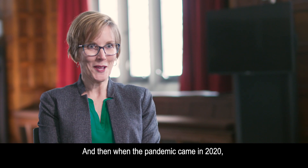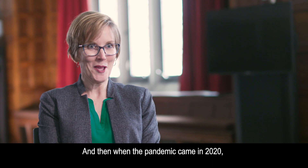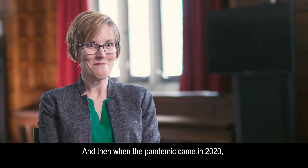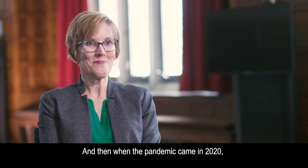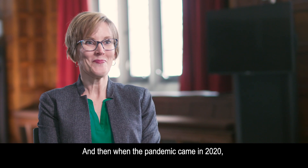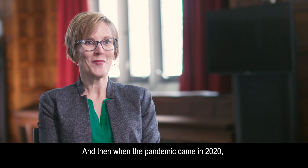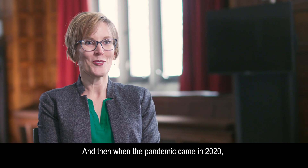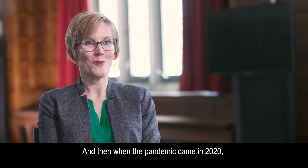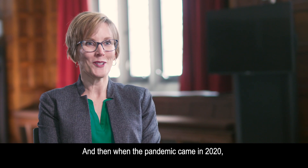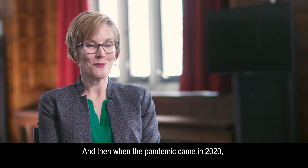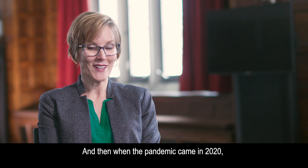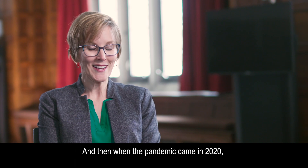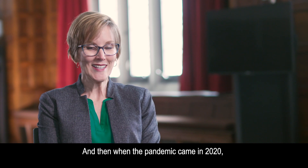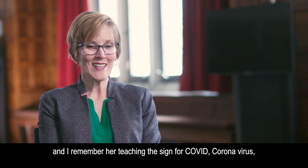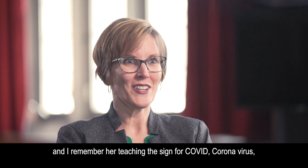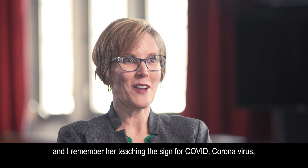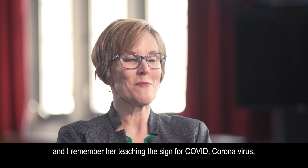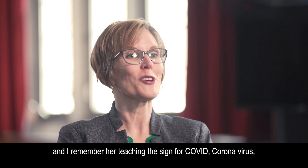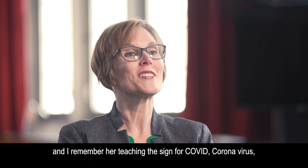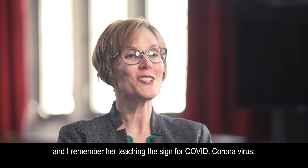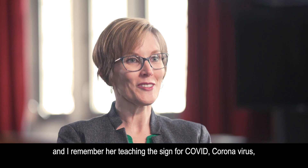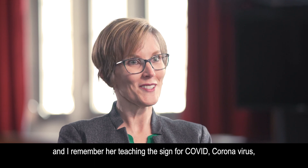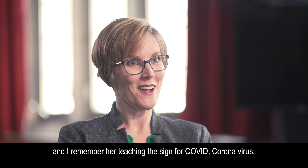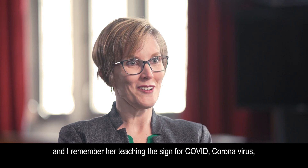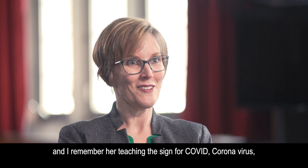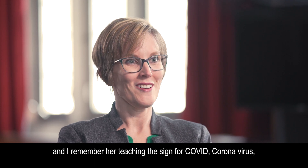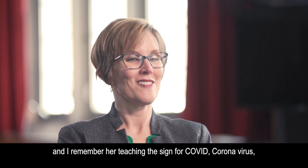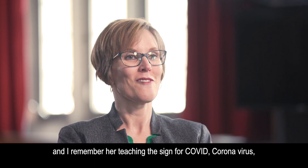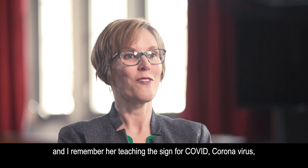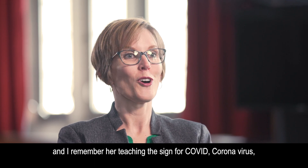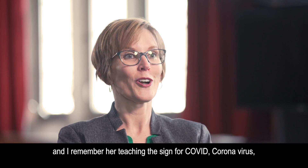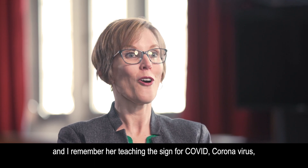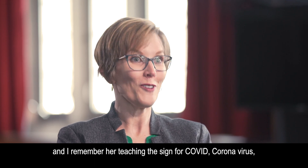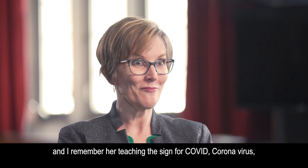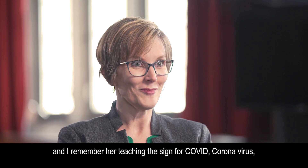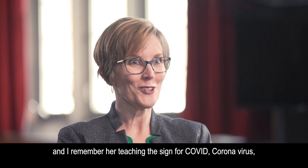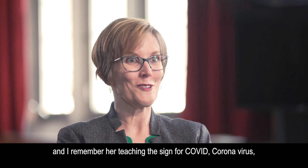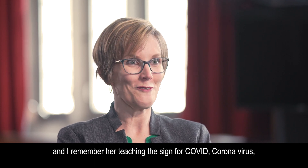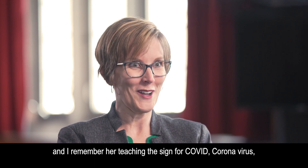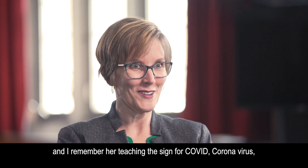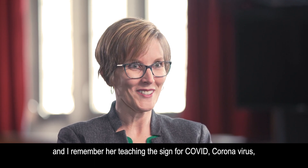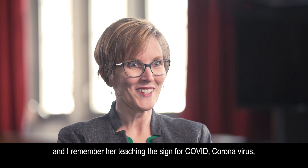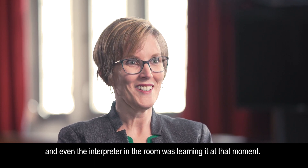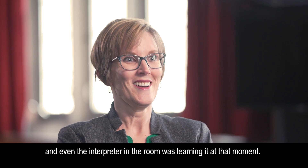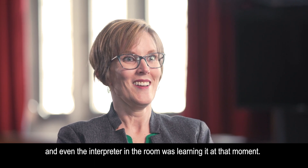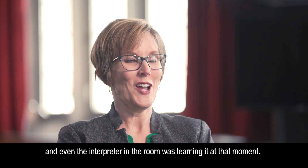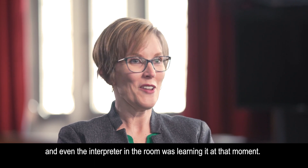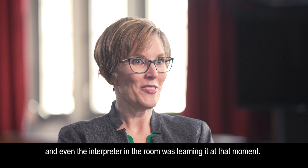came in 2020, and I remember her teaching the sign for coronavirus. And even the